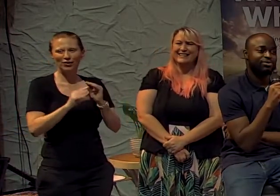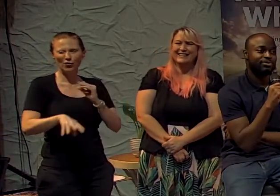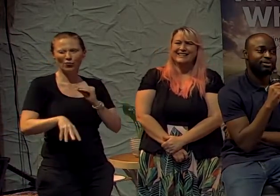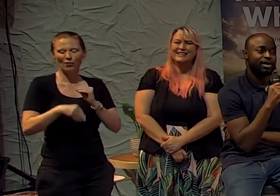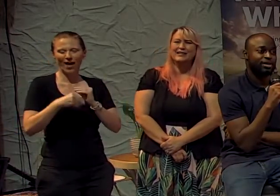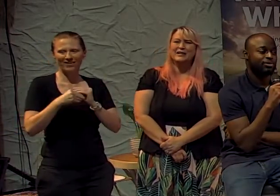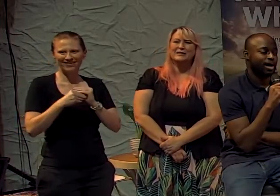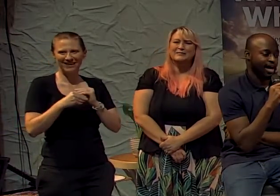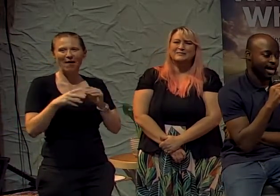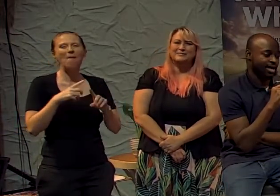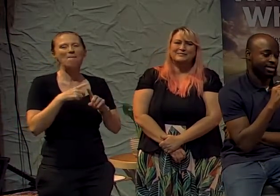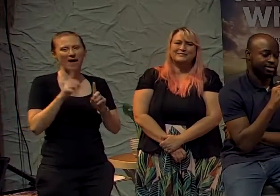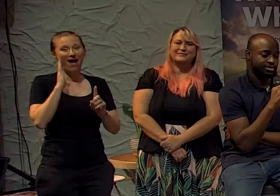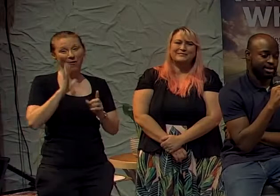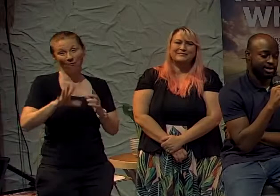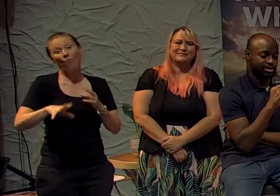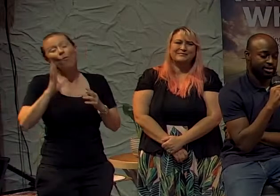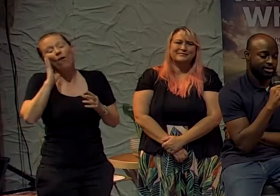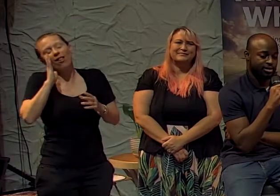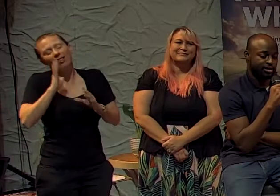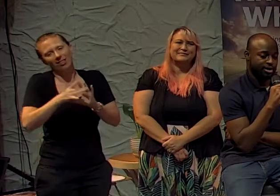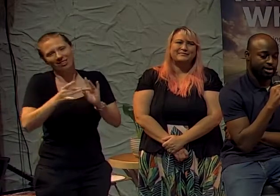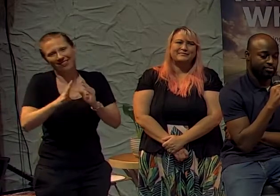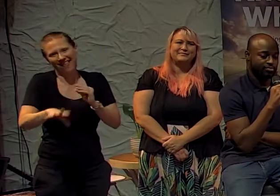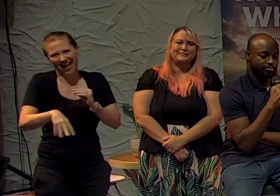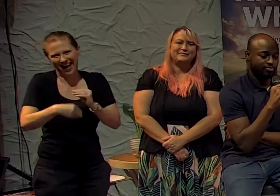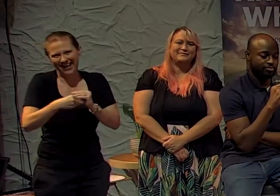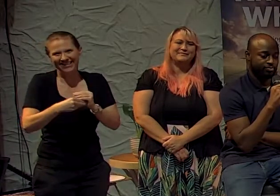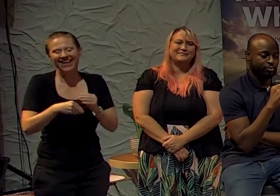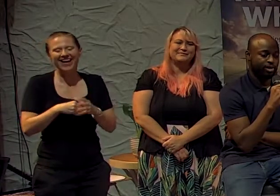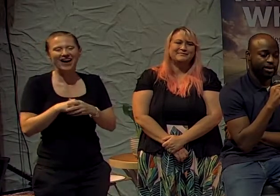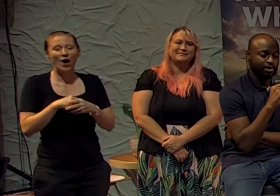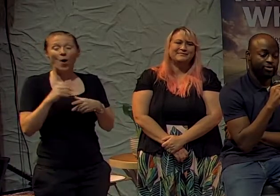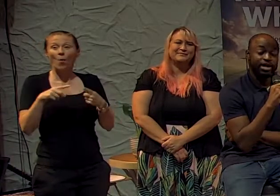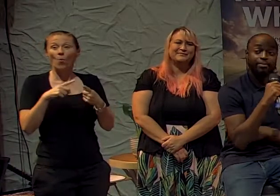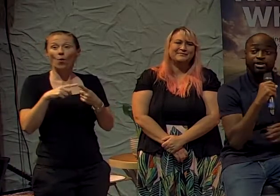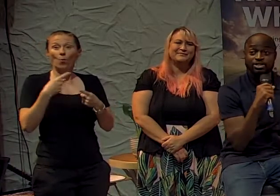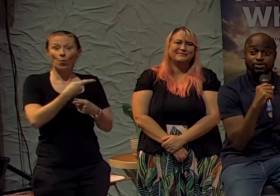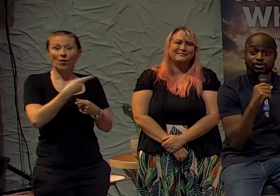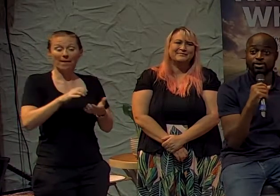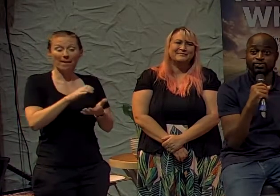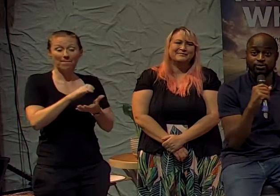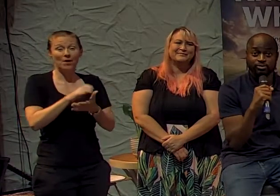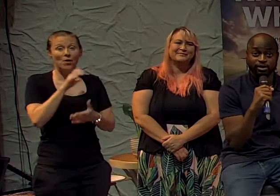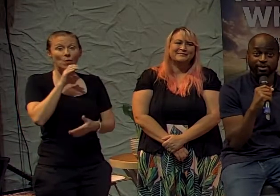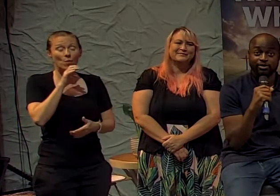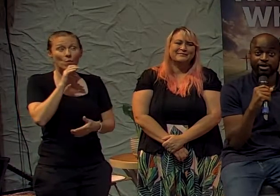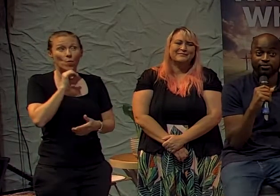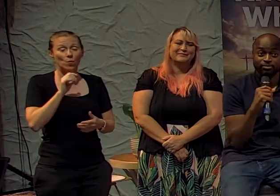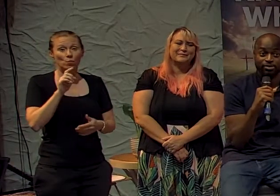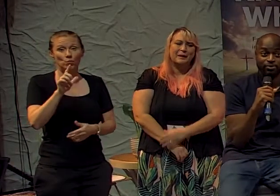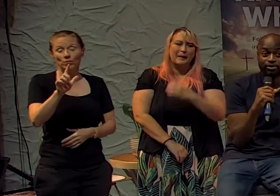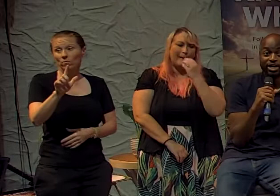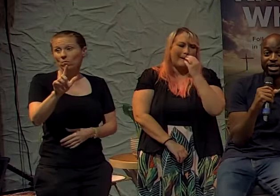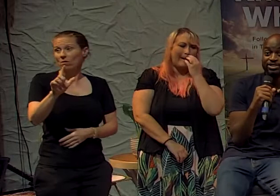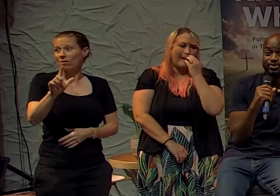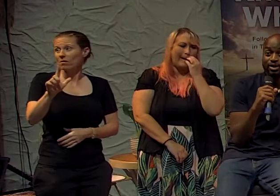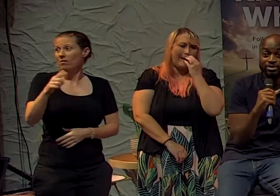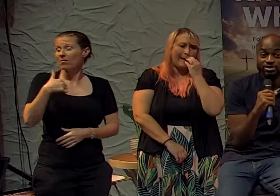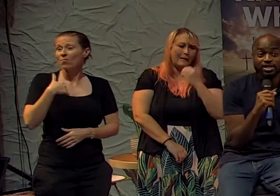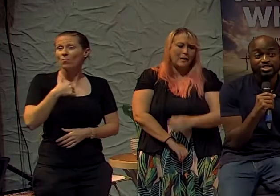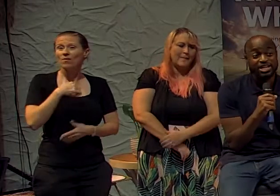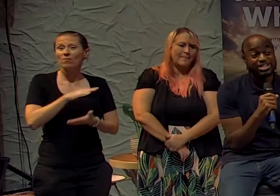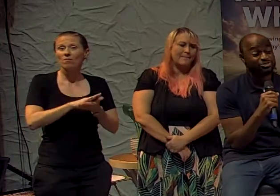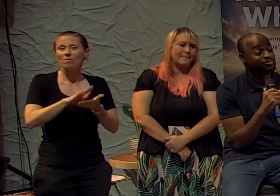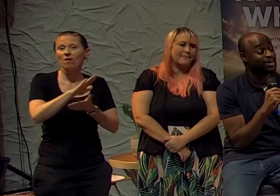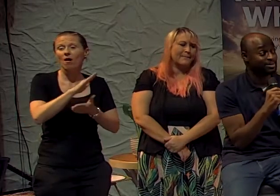I will add that when we got married at 21. For a little bit of background for people, we were college